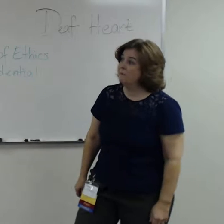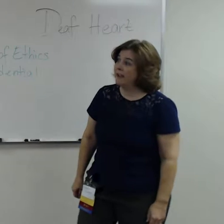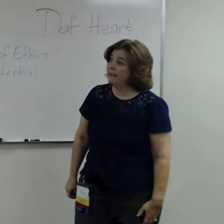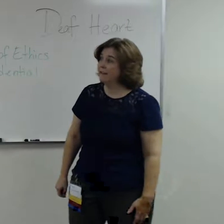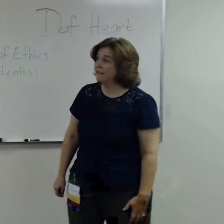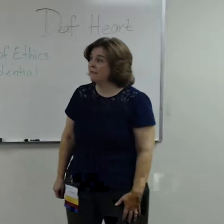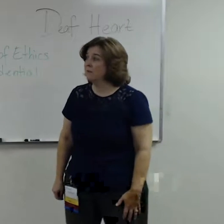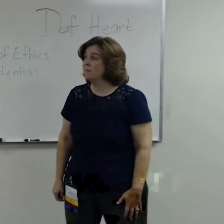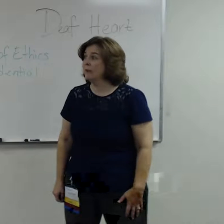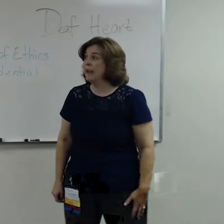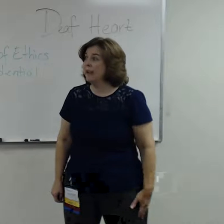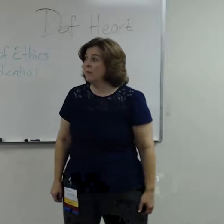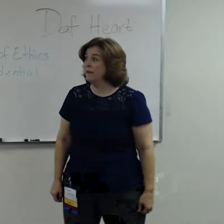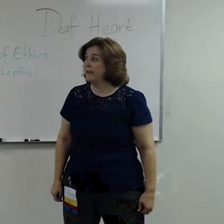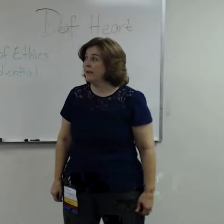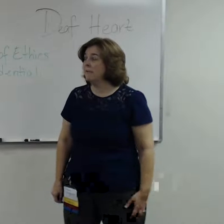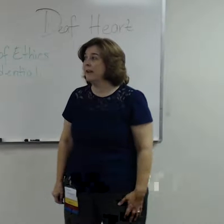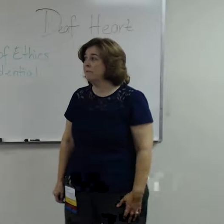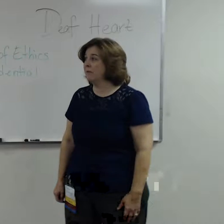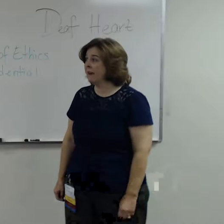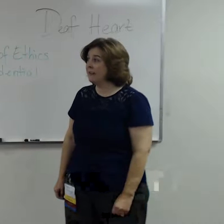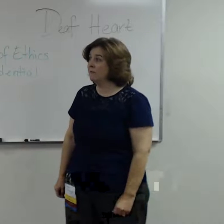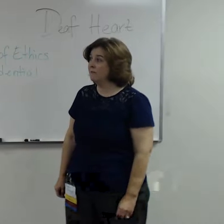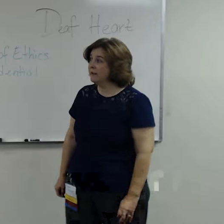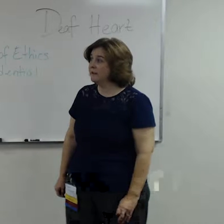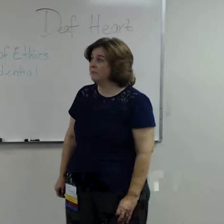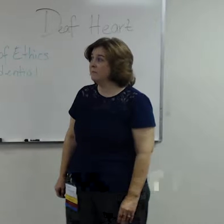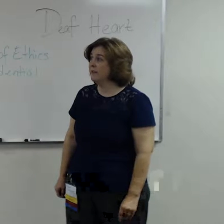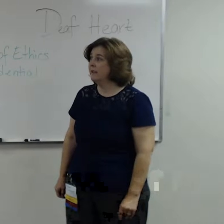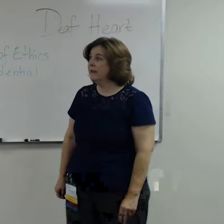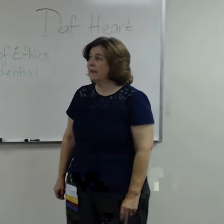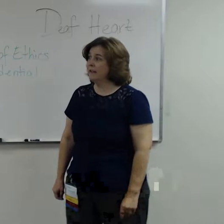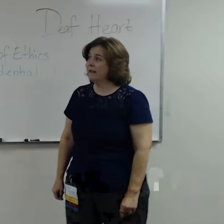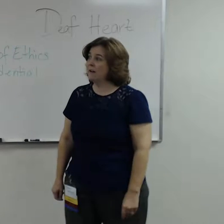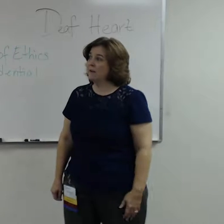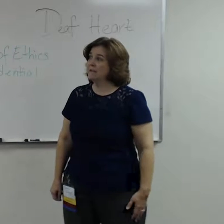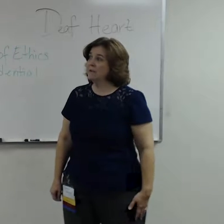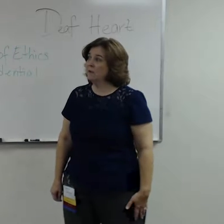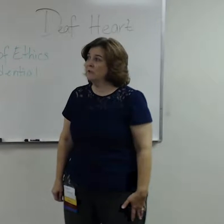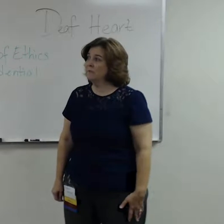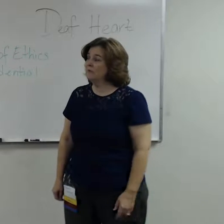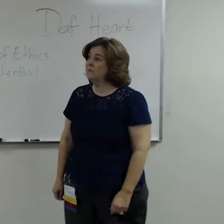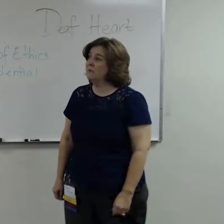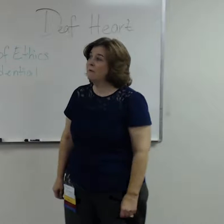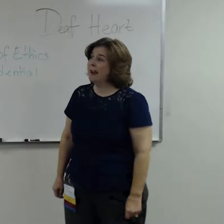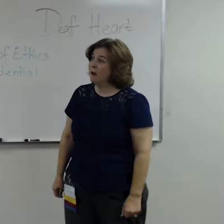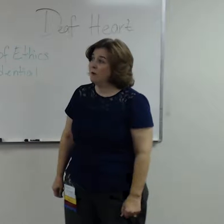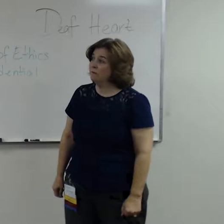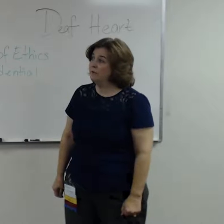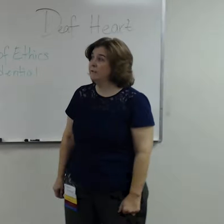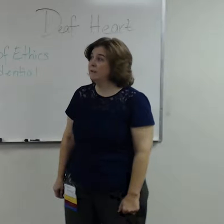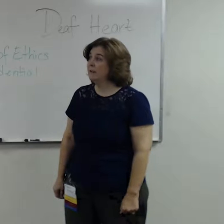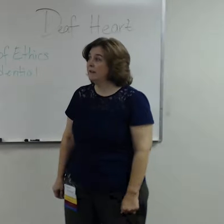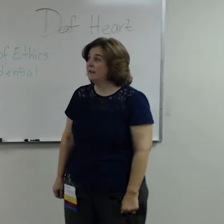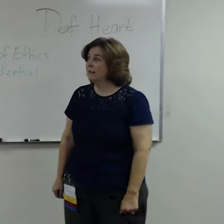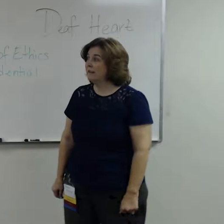beg that the Lord will help me by providing wisdom, and that God has encouraged me to go out,